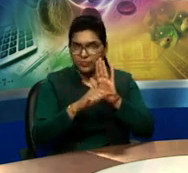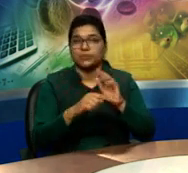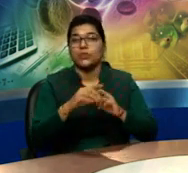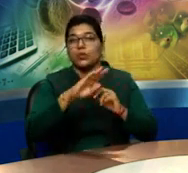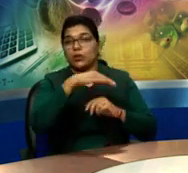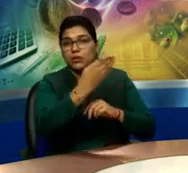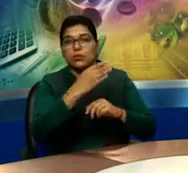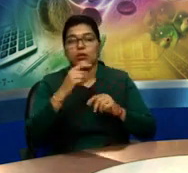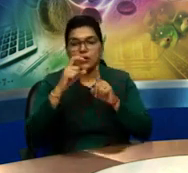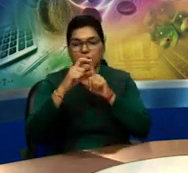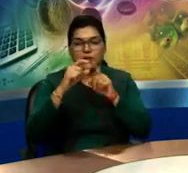This is the sign of ethics.